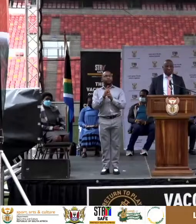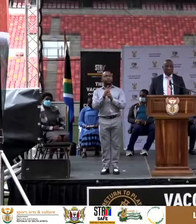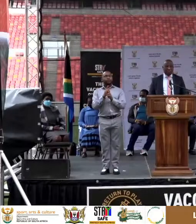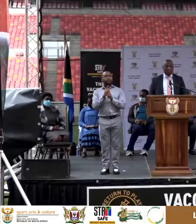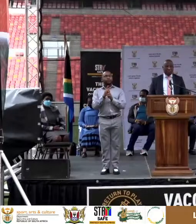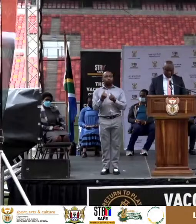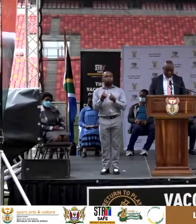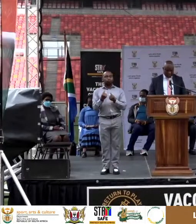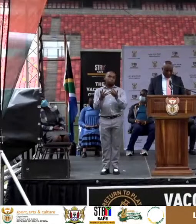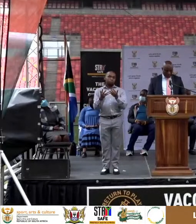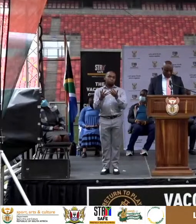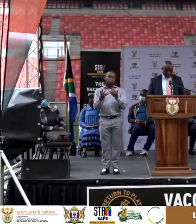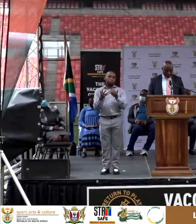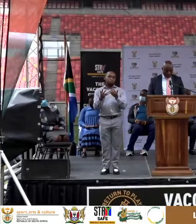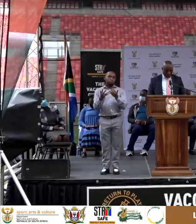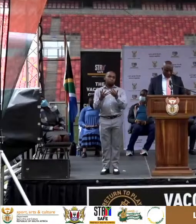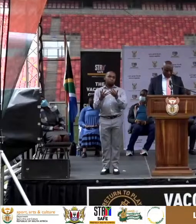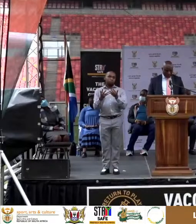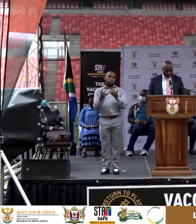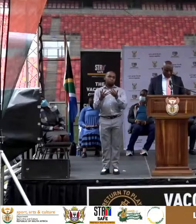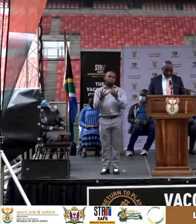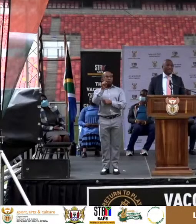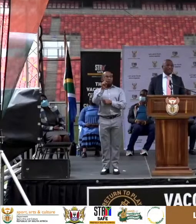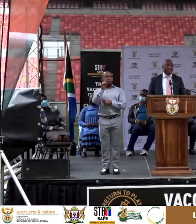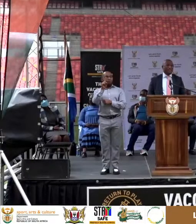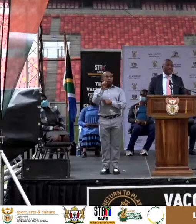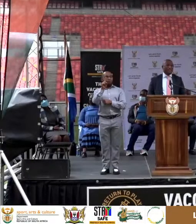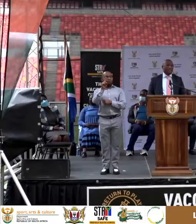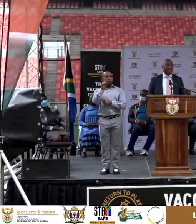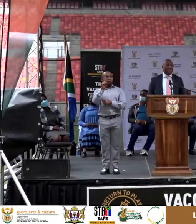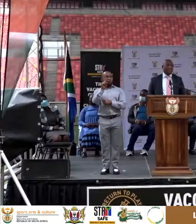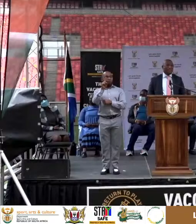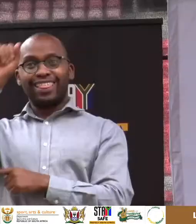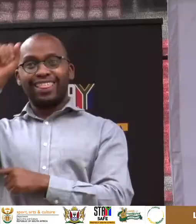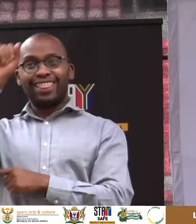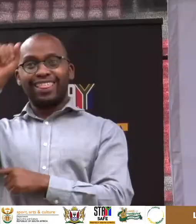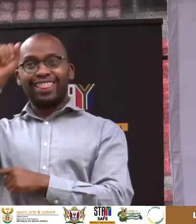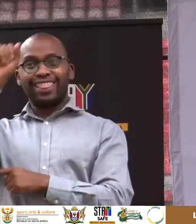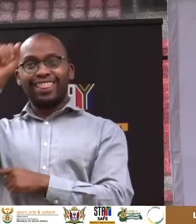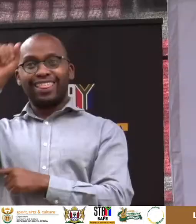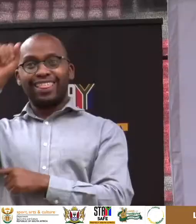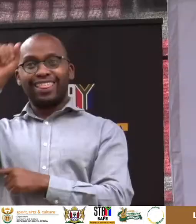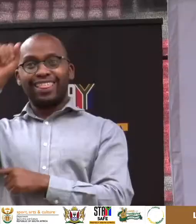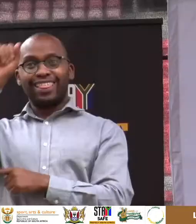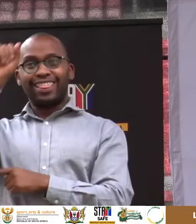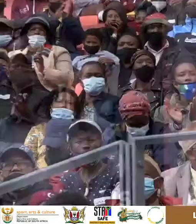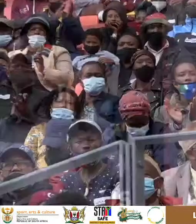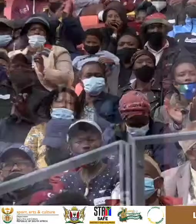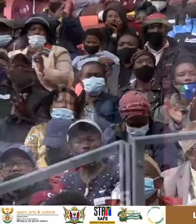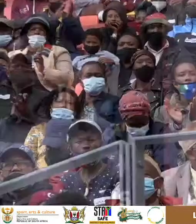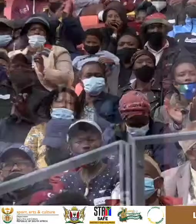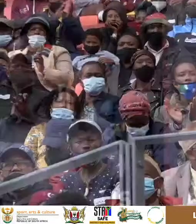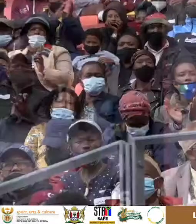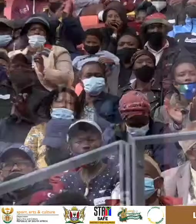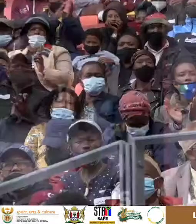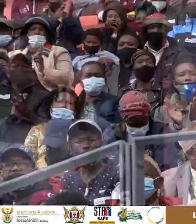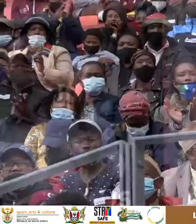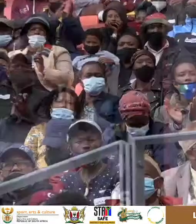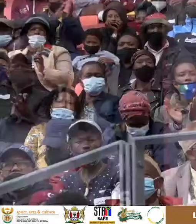against the COVID-19. Bafana bafana, ndiyabona fans abafana bafana zikhona apha.